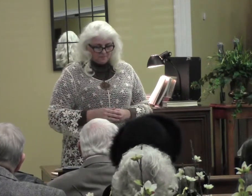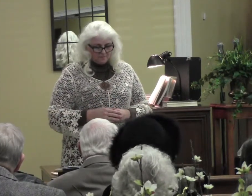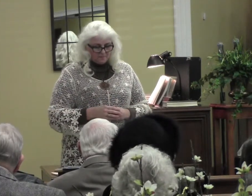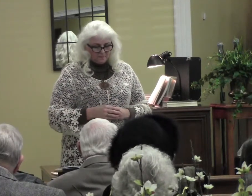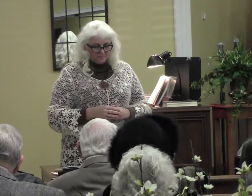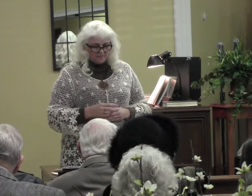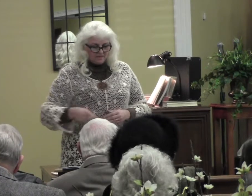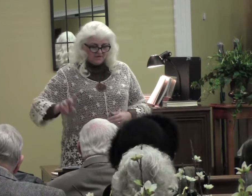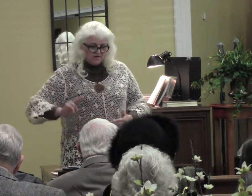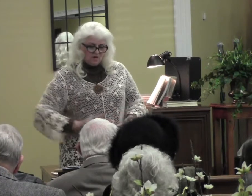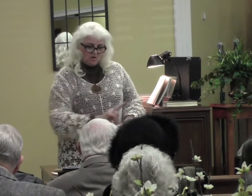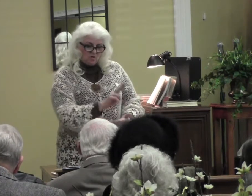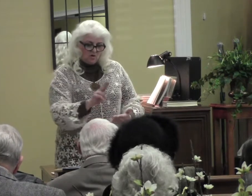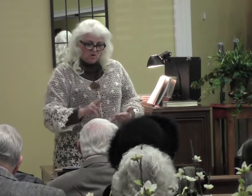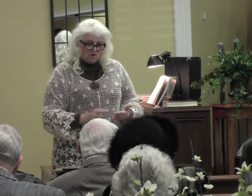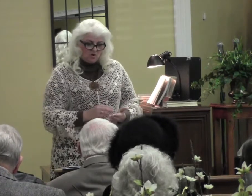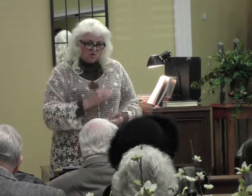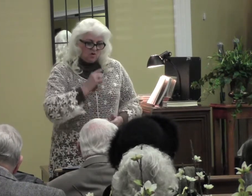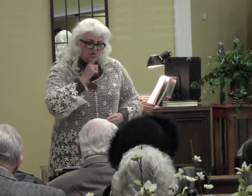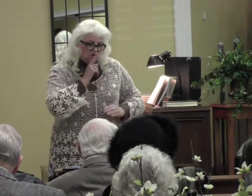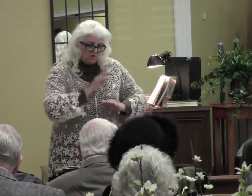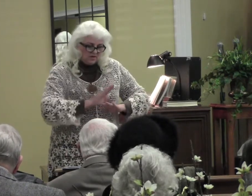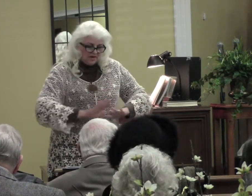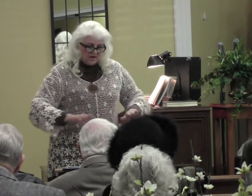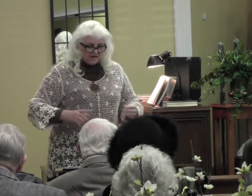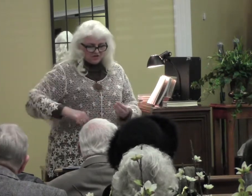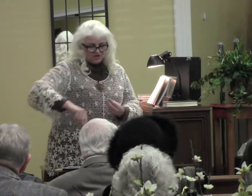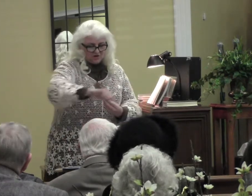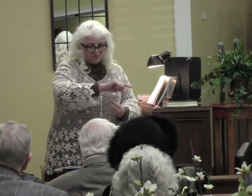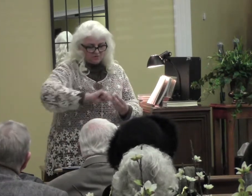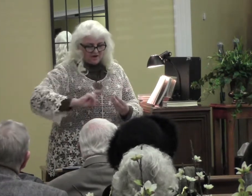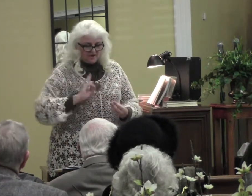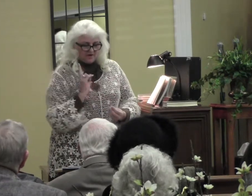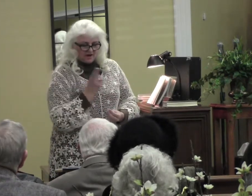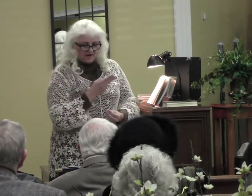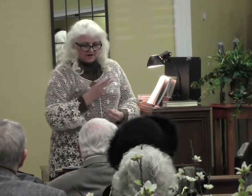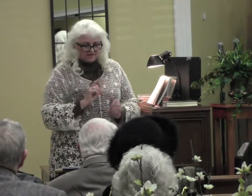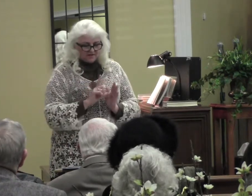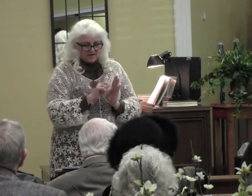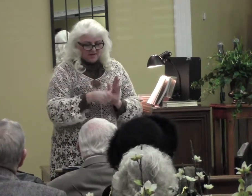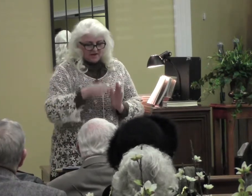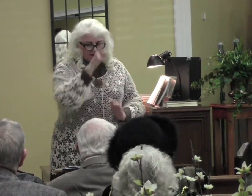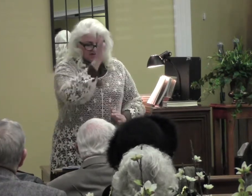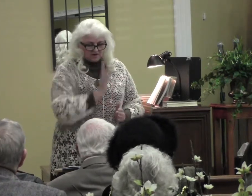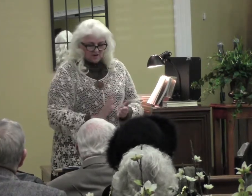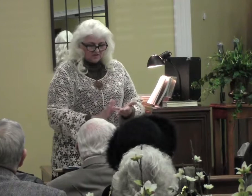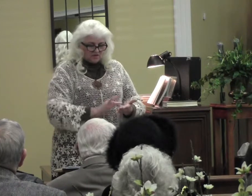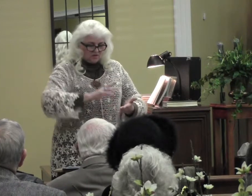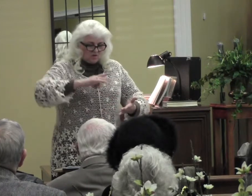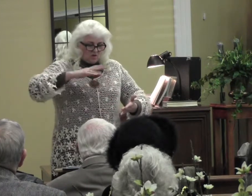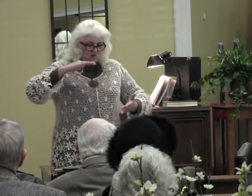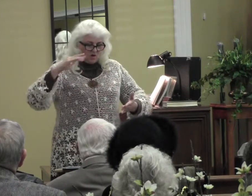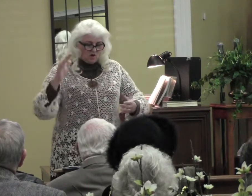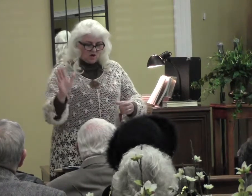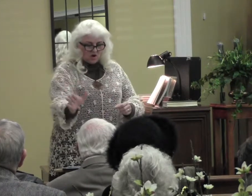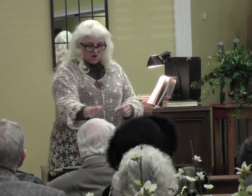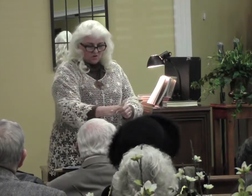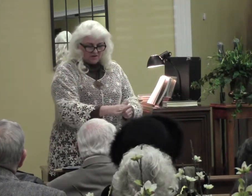There's a holy rush around us, as God's glory